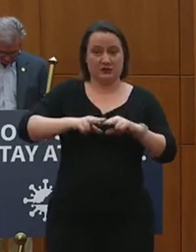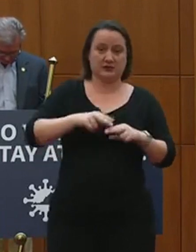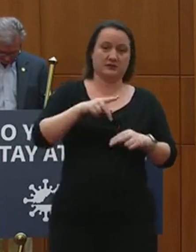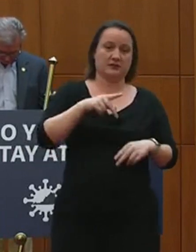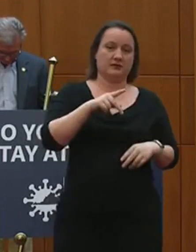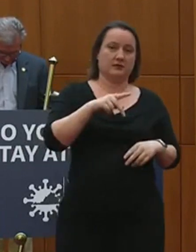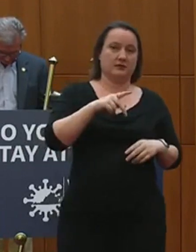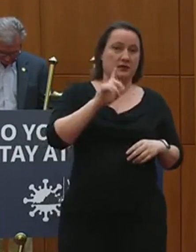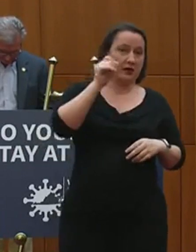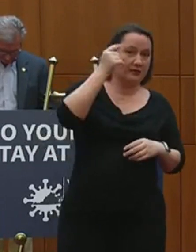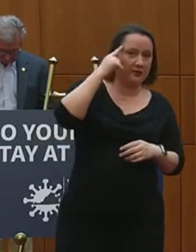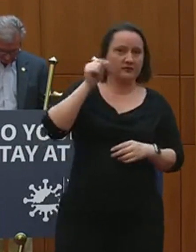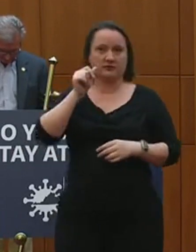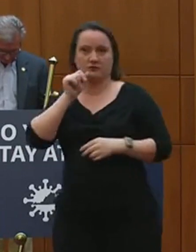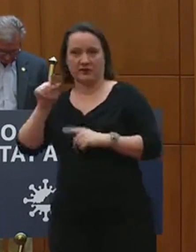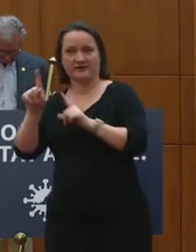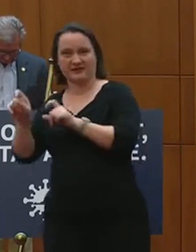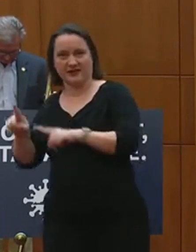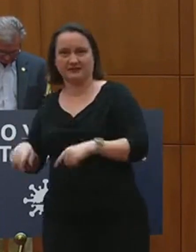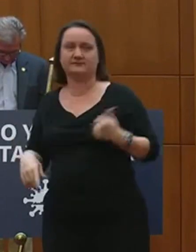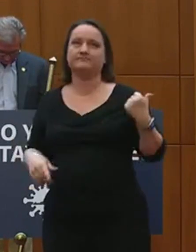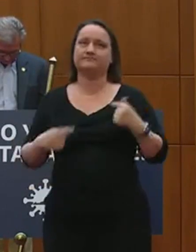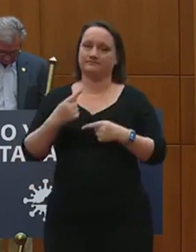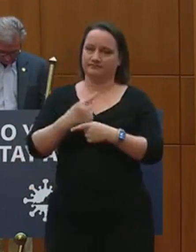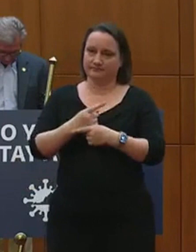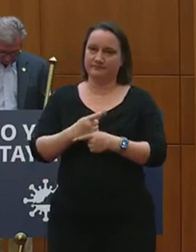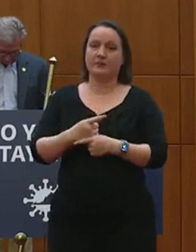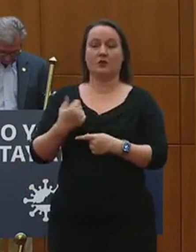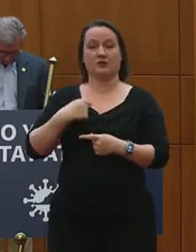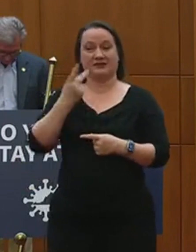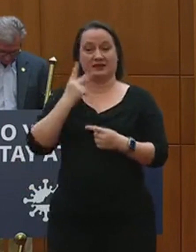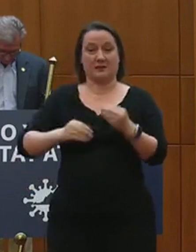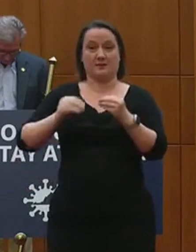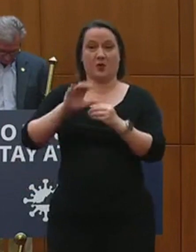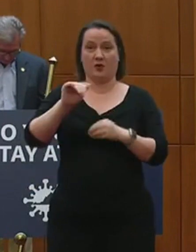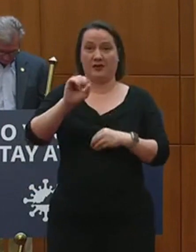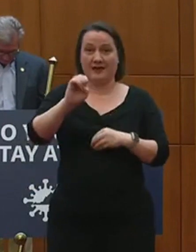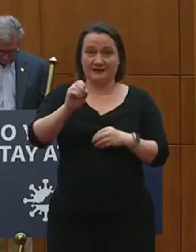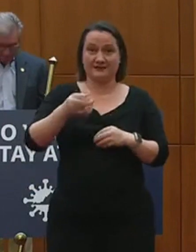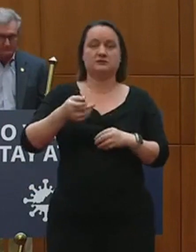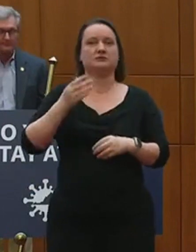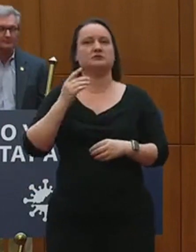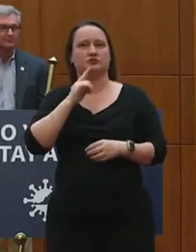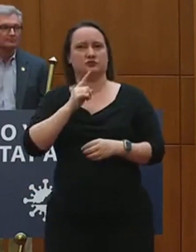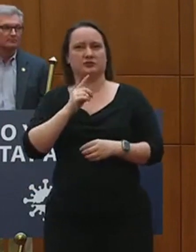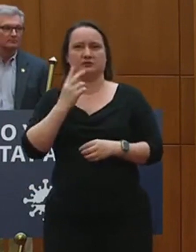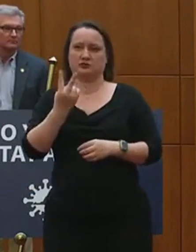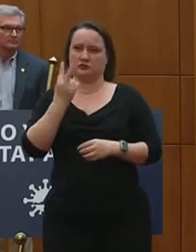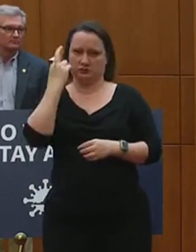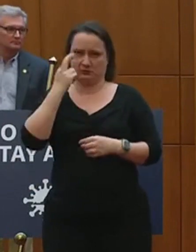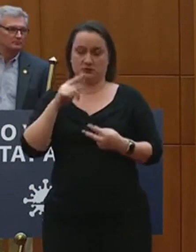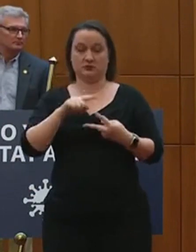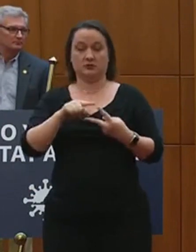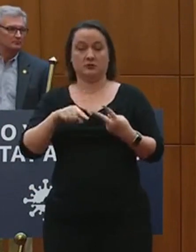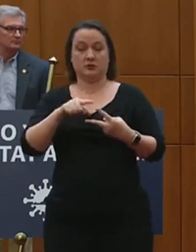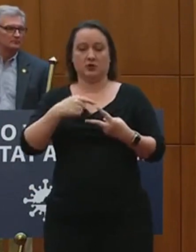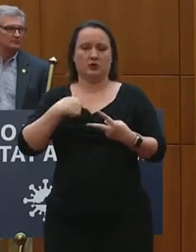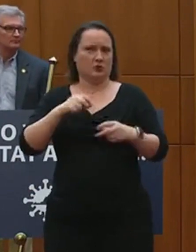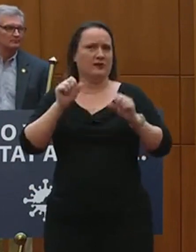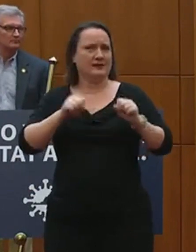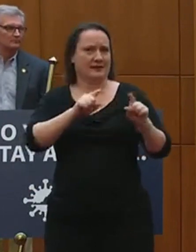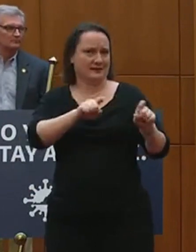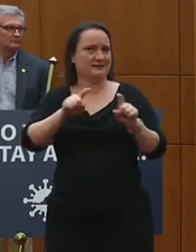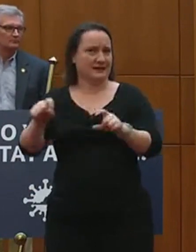was, we're seeing a spike in the number of cases, and why is that? It's really twofold. It's one, that we're able to do more